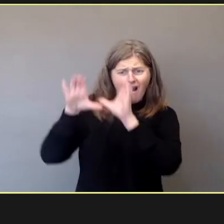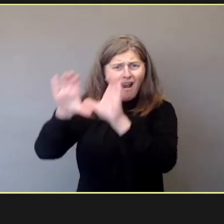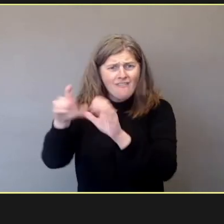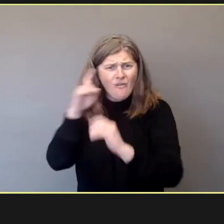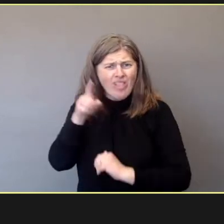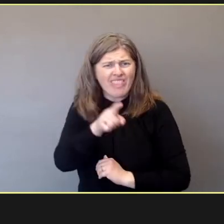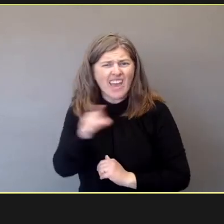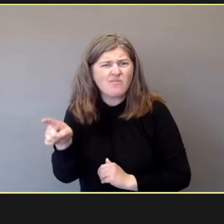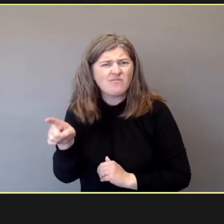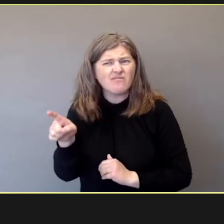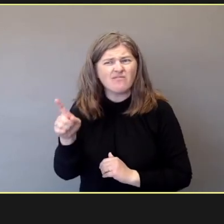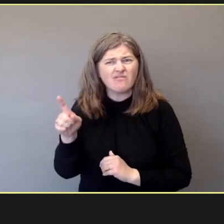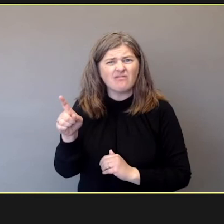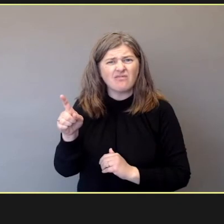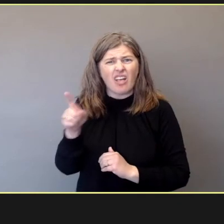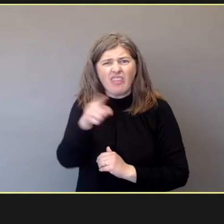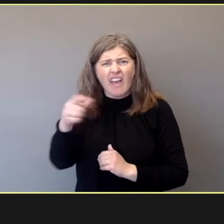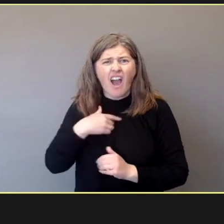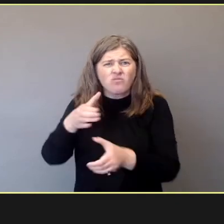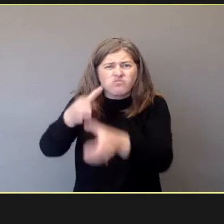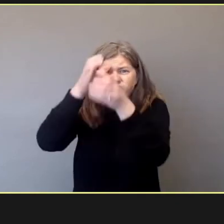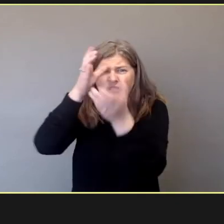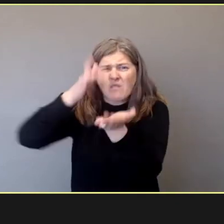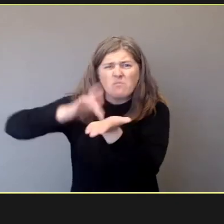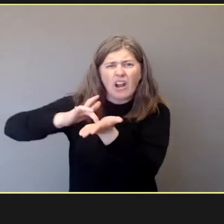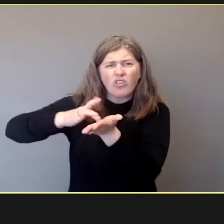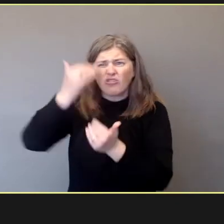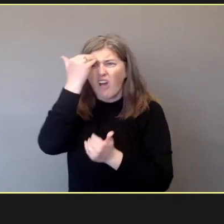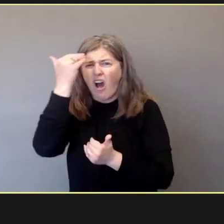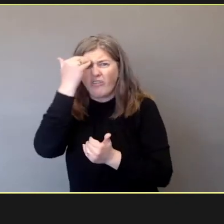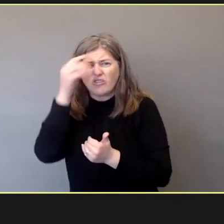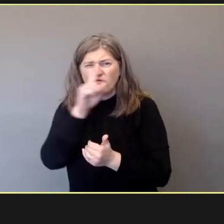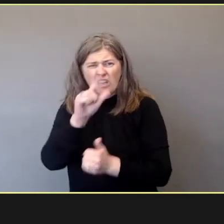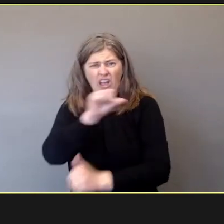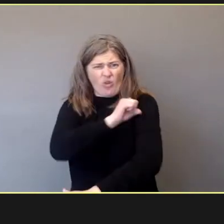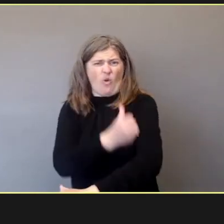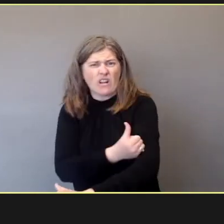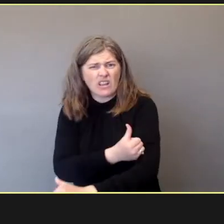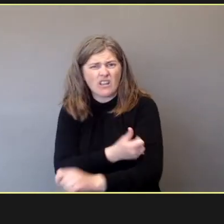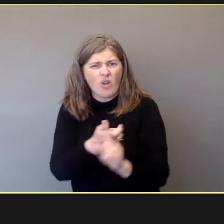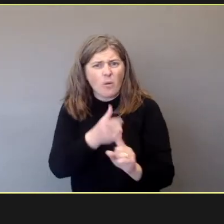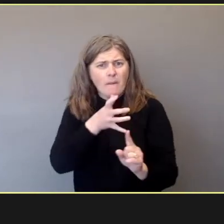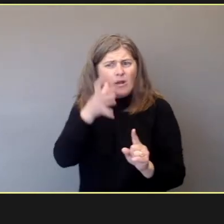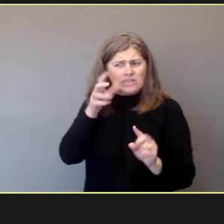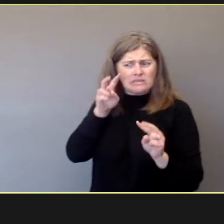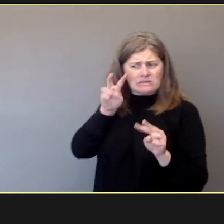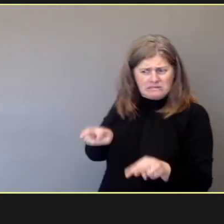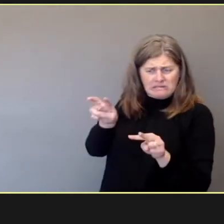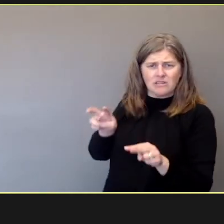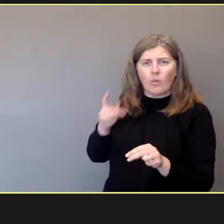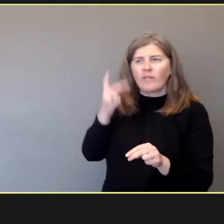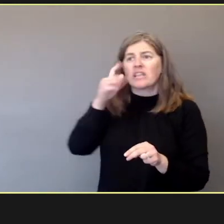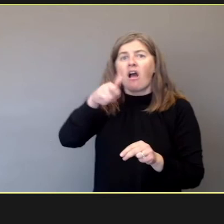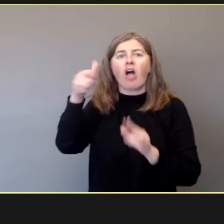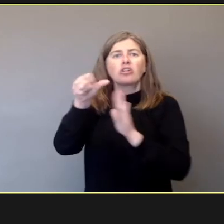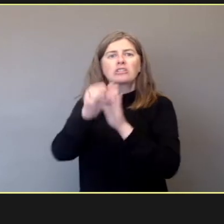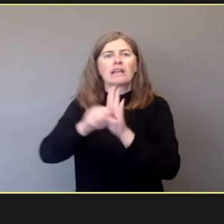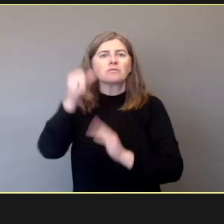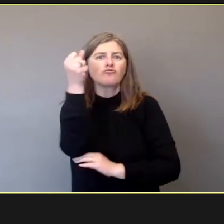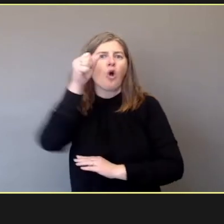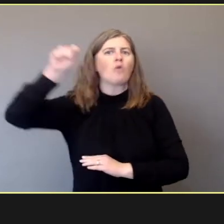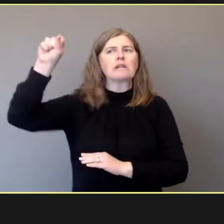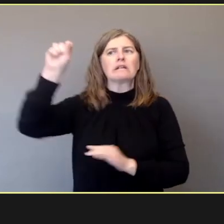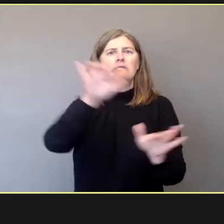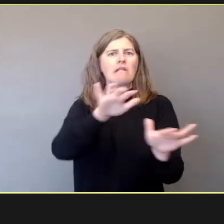through like medical knowledge or really authority in the eyes of parents and all of that? We've seen in other states protests and